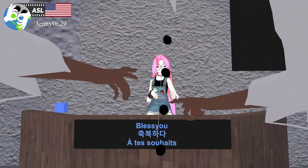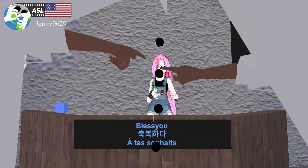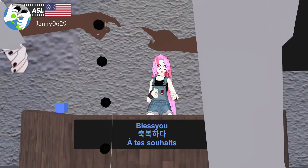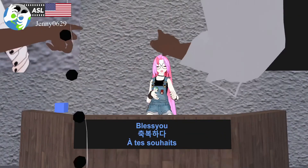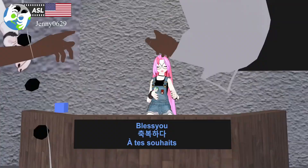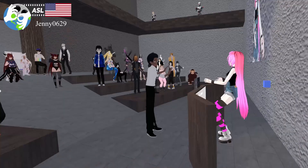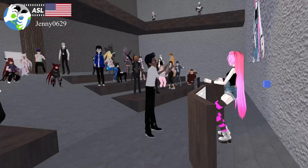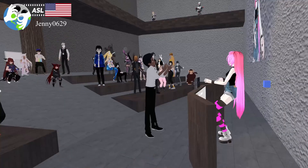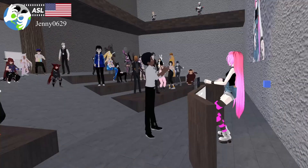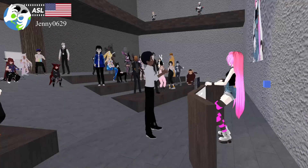Donovan, sorry.